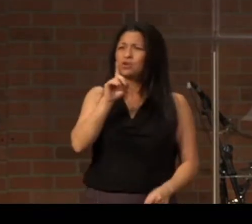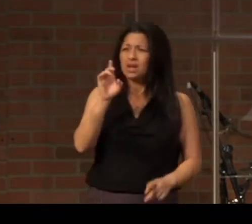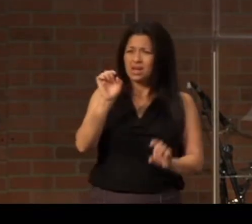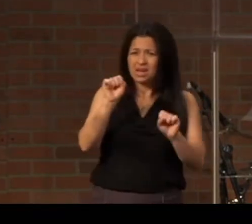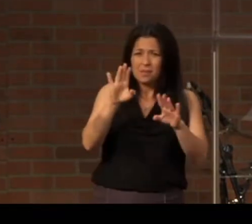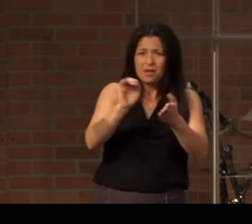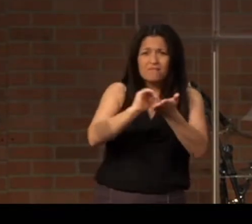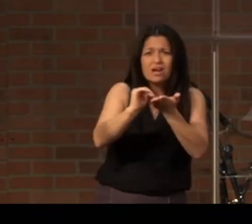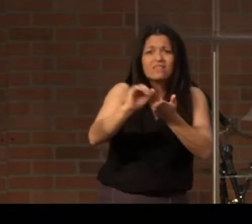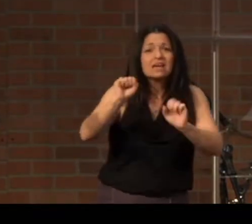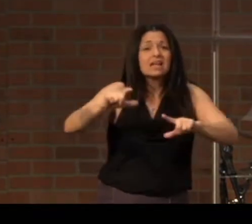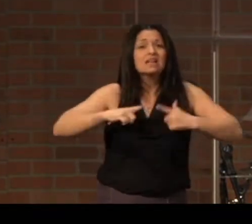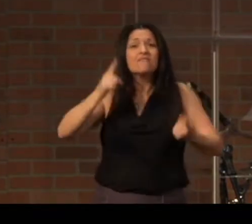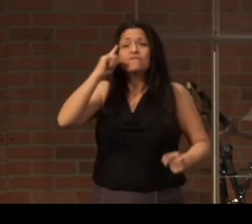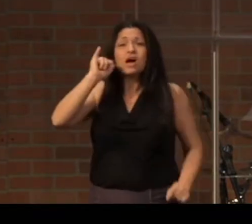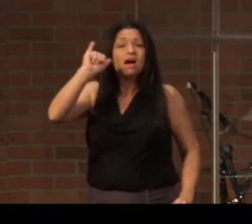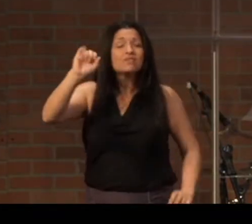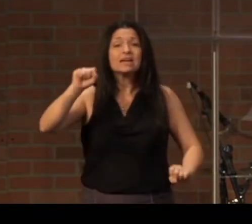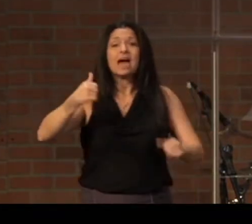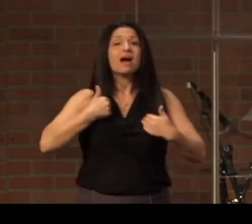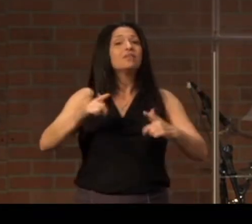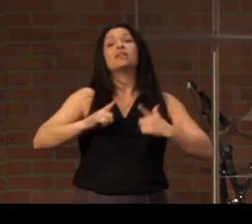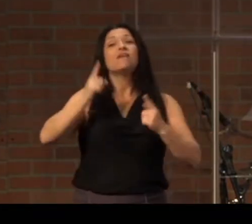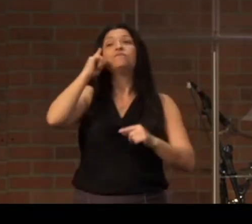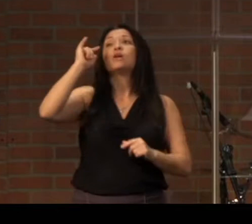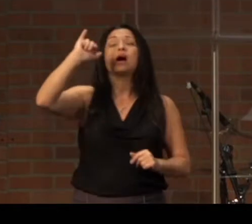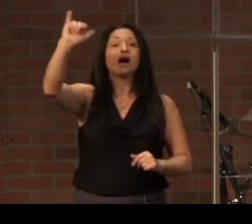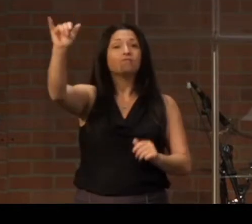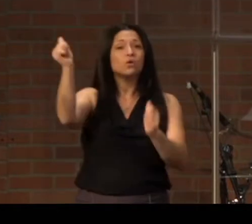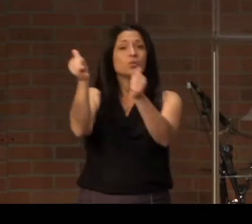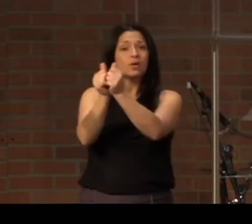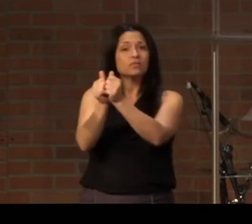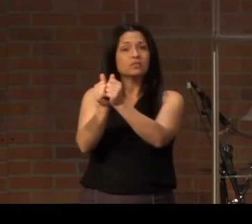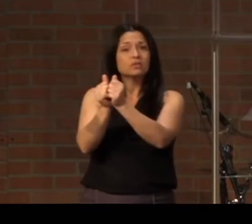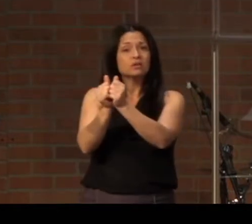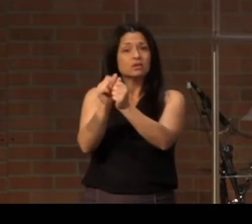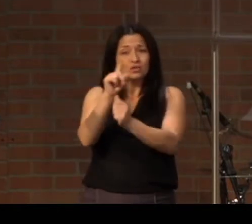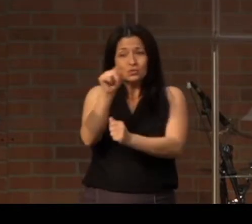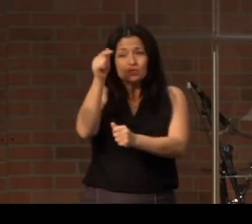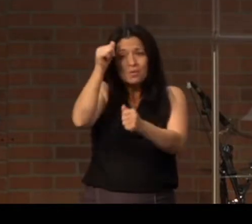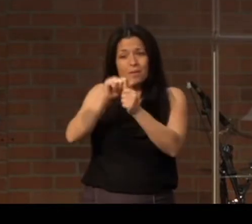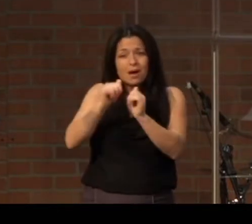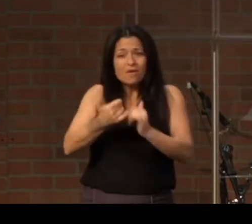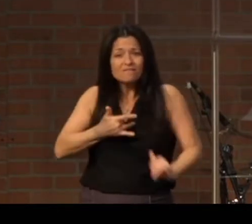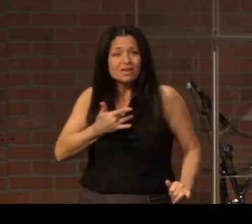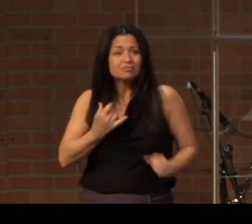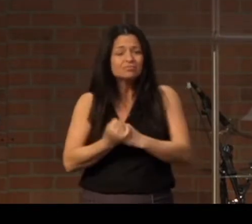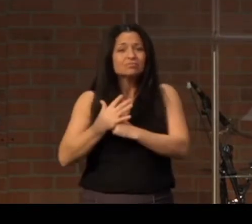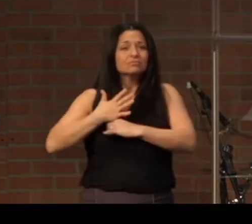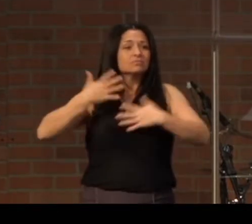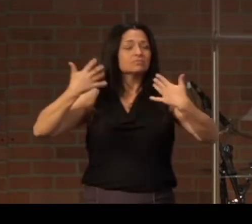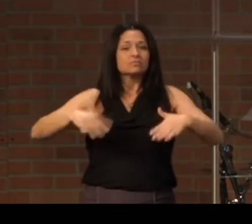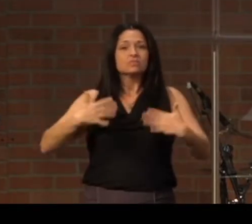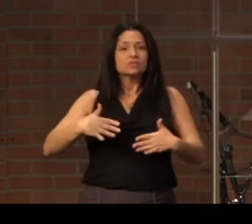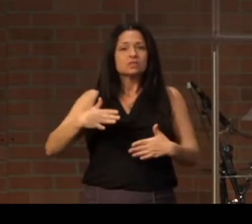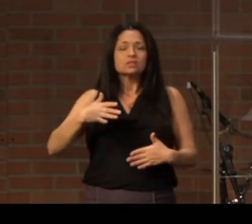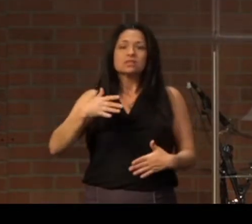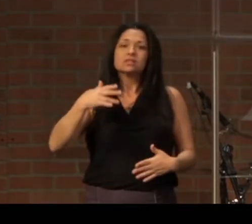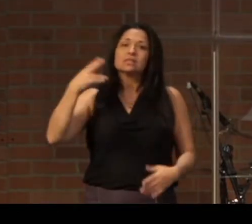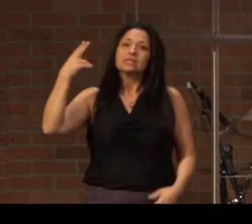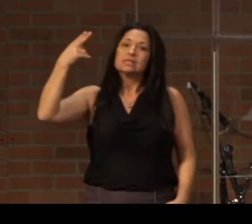could do life and eternity with? Don't you remember? And he says, never forget. Never forget what it was